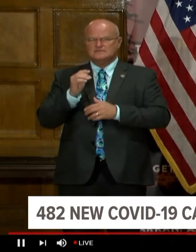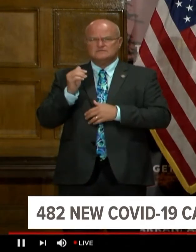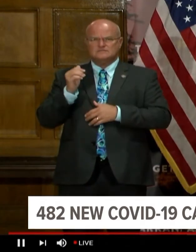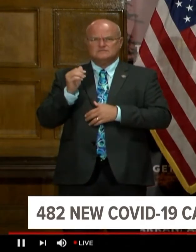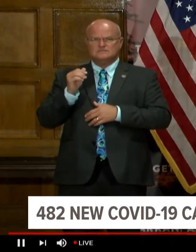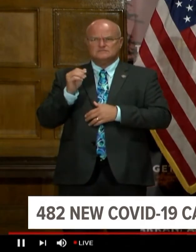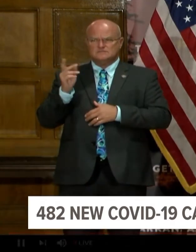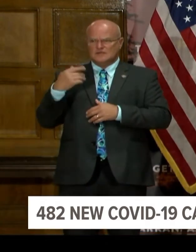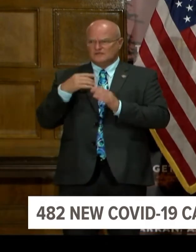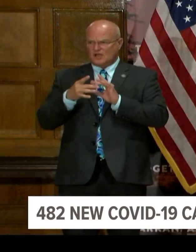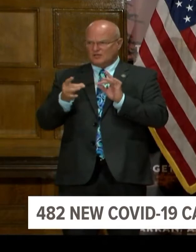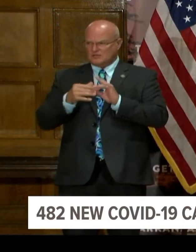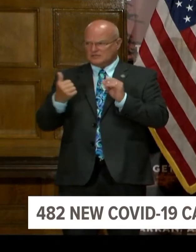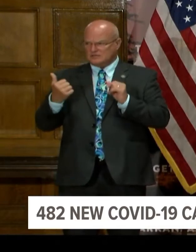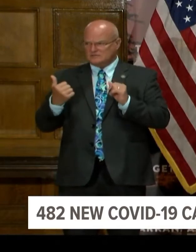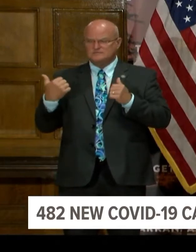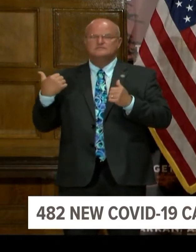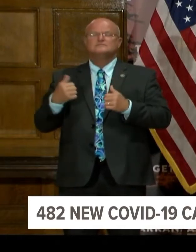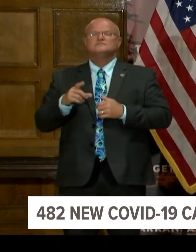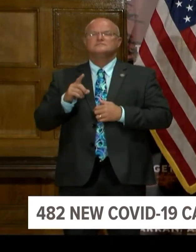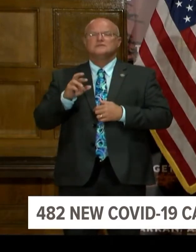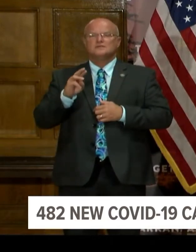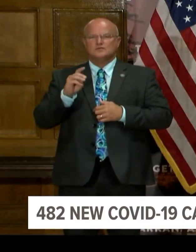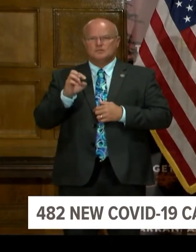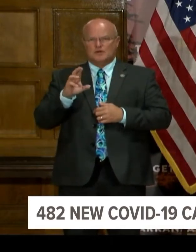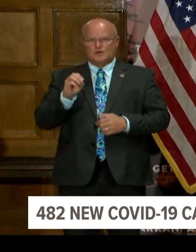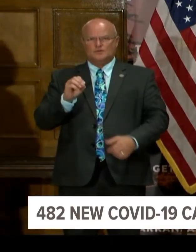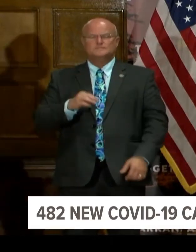do you have a comment on that, Dr. Romero?